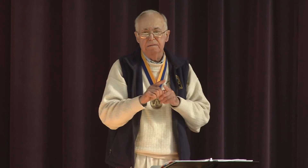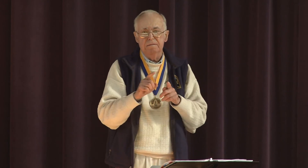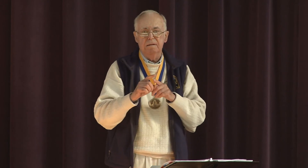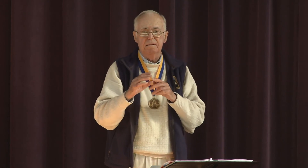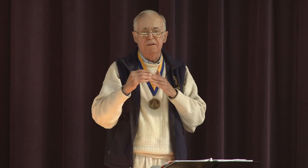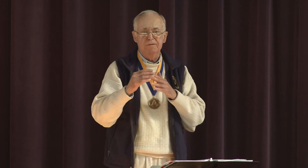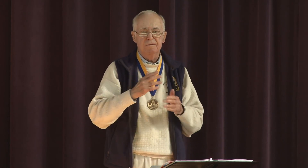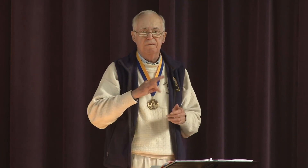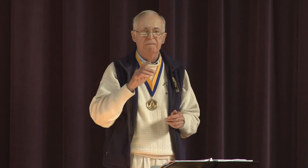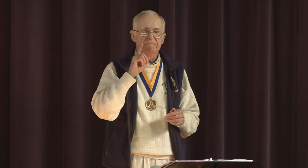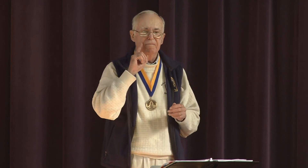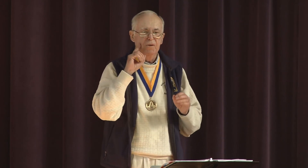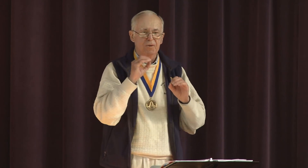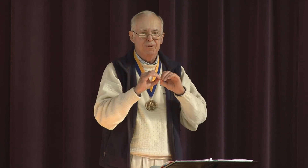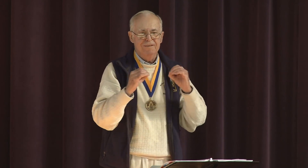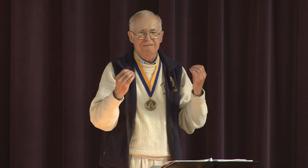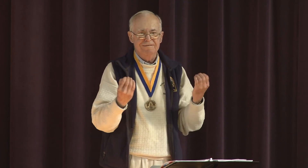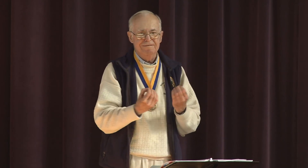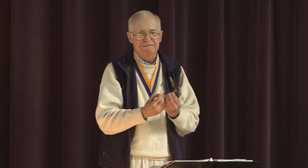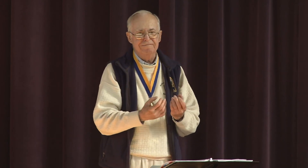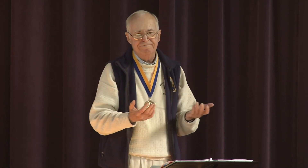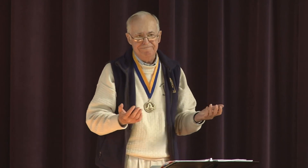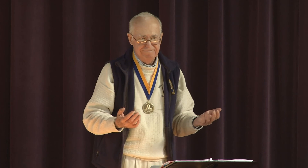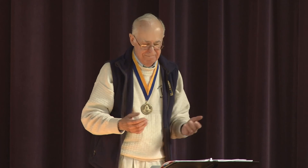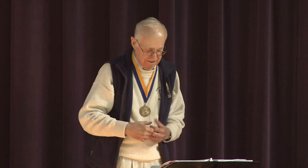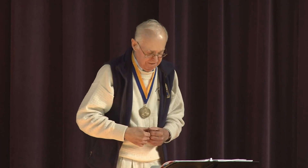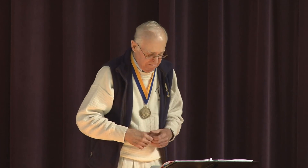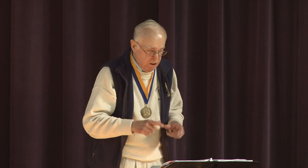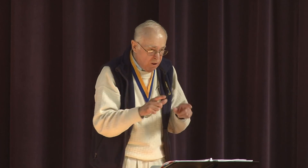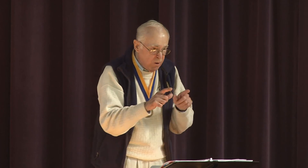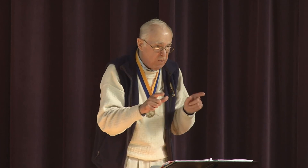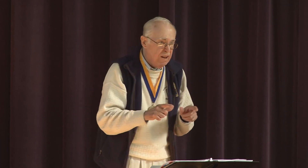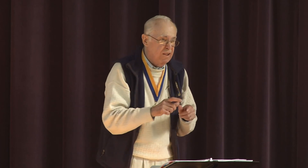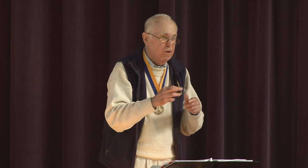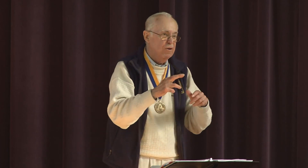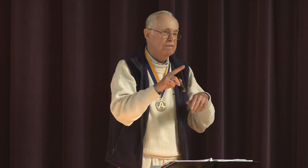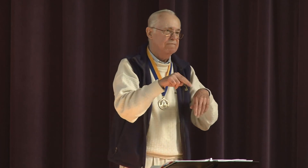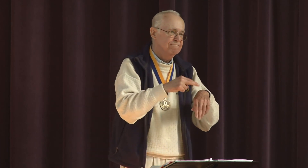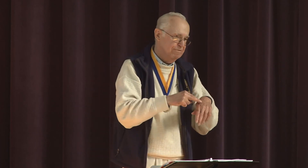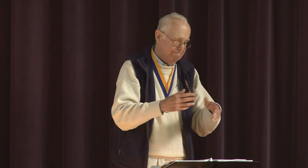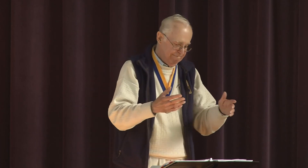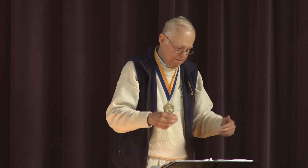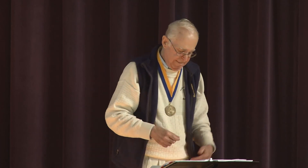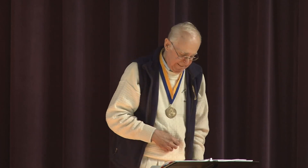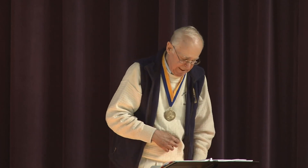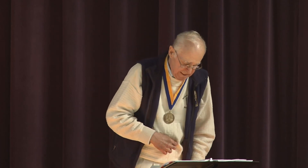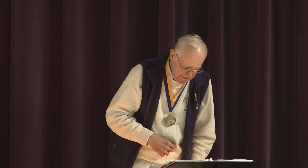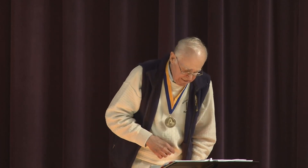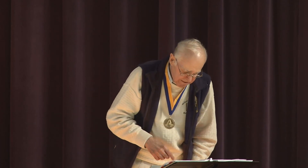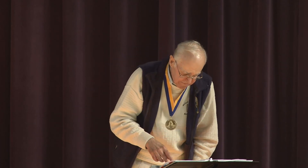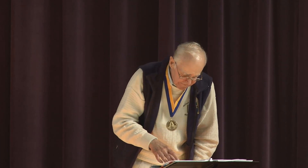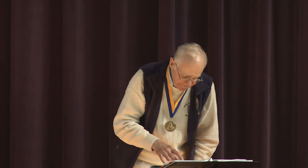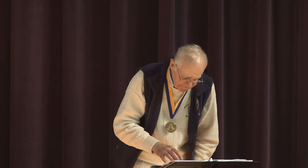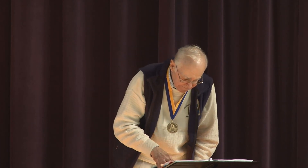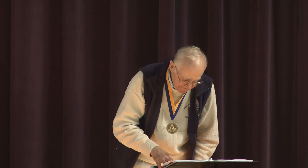or simply as leaders of deaf organizations, be it local or national